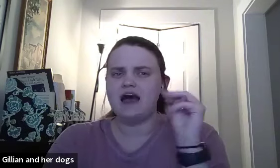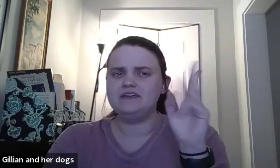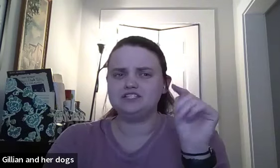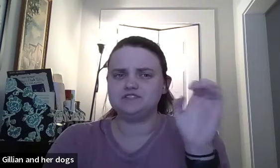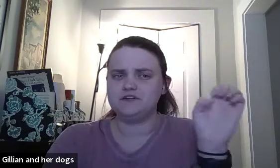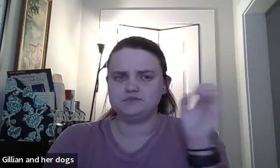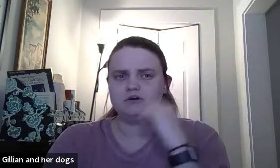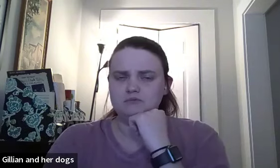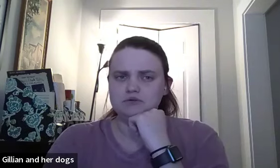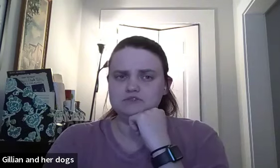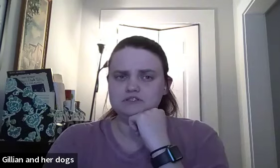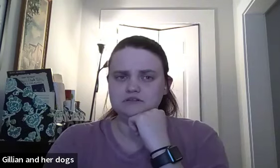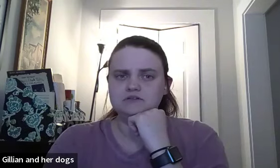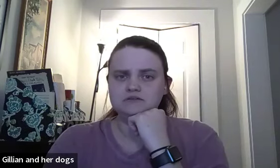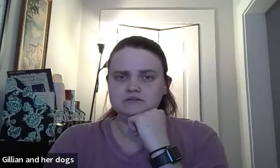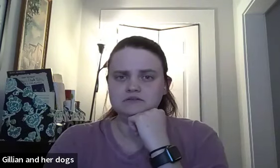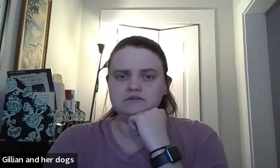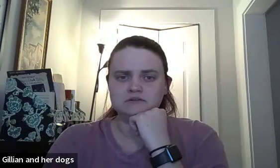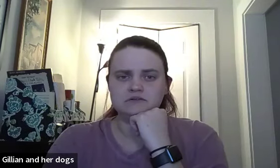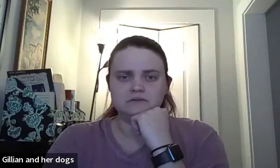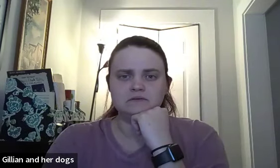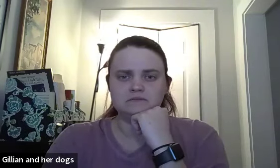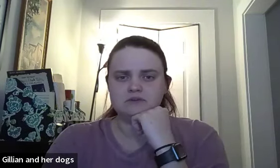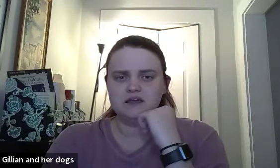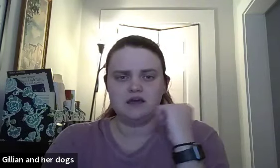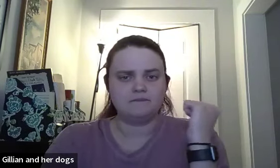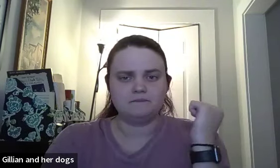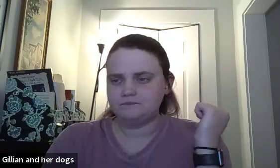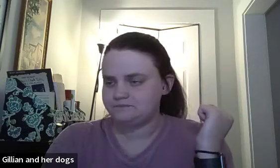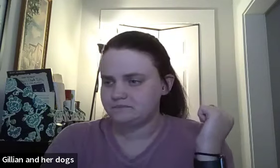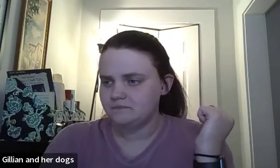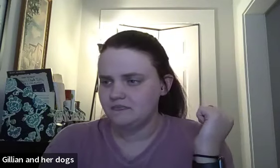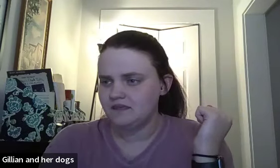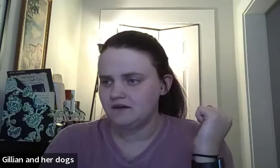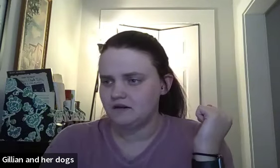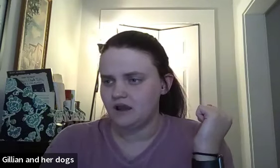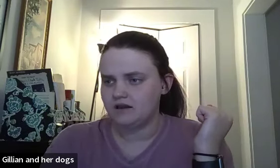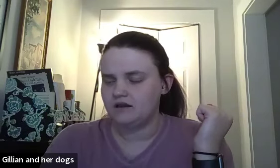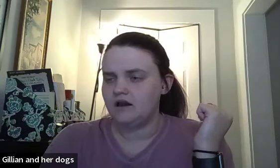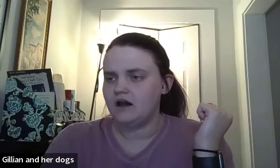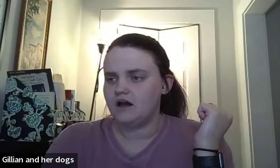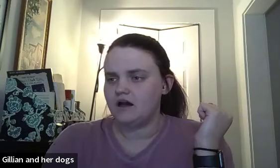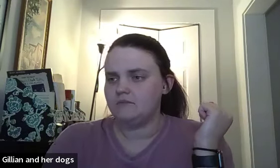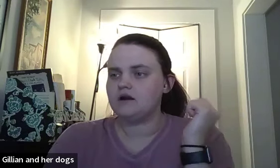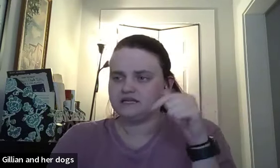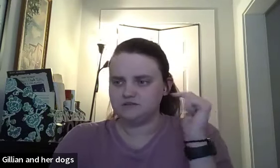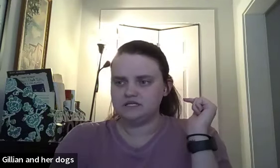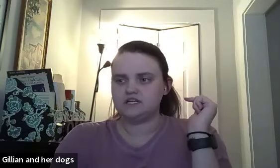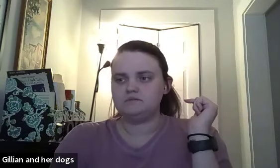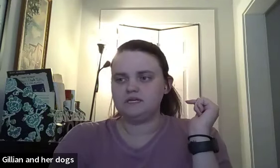I think it's just finger spelled mute. But yeah. Okay. Our next one is going to